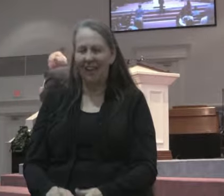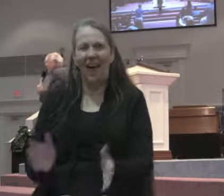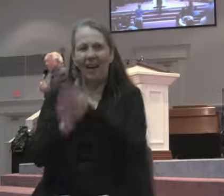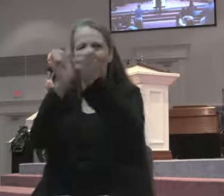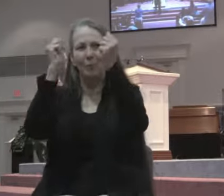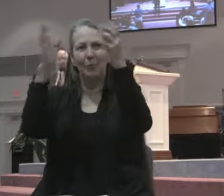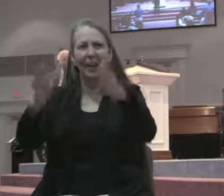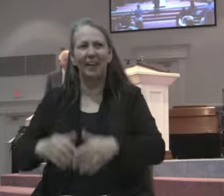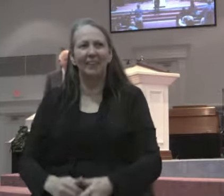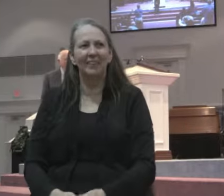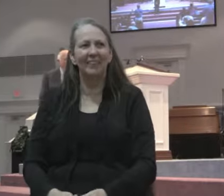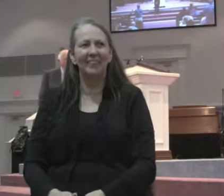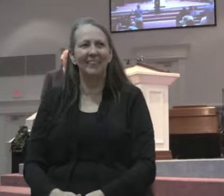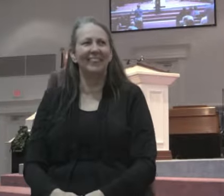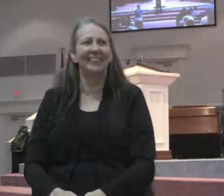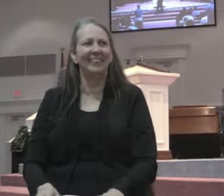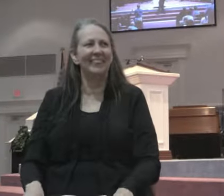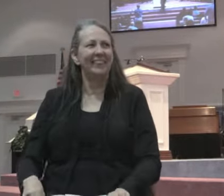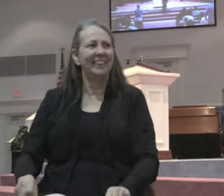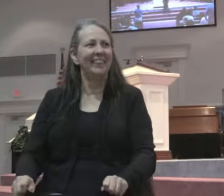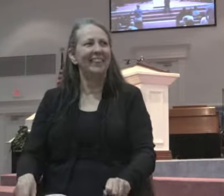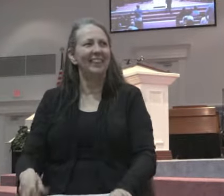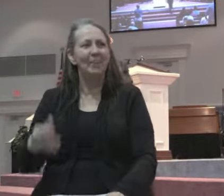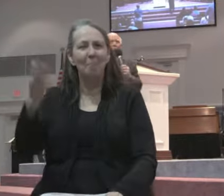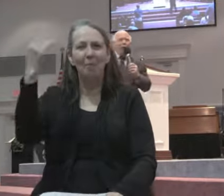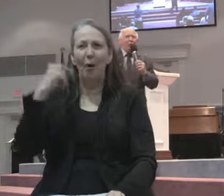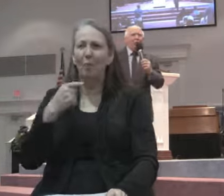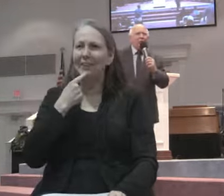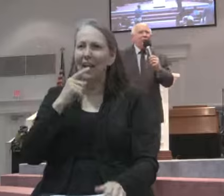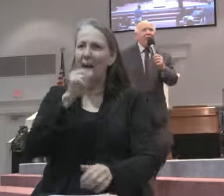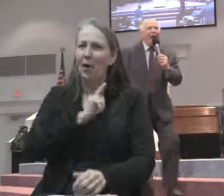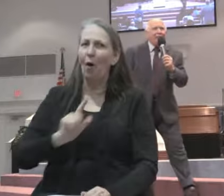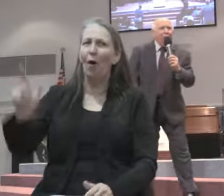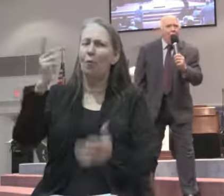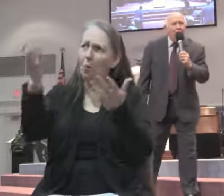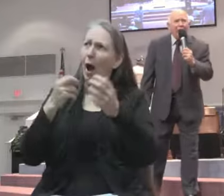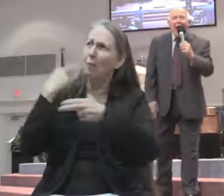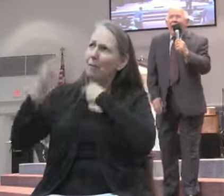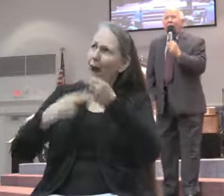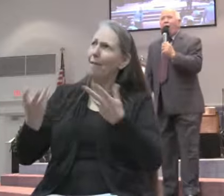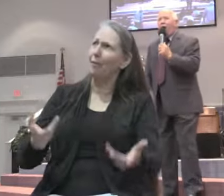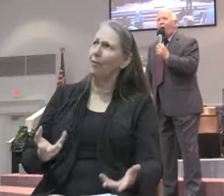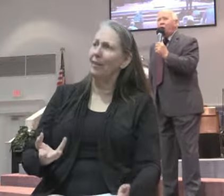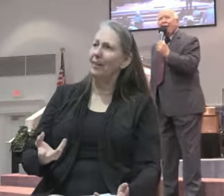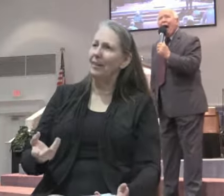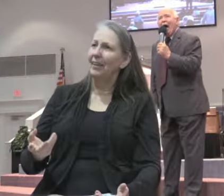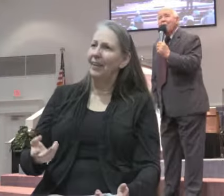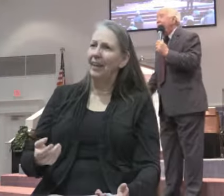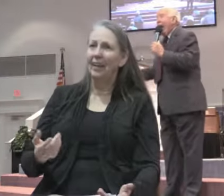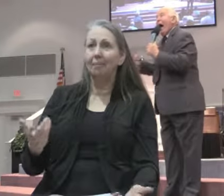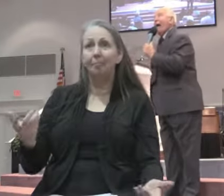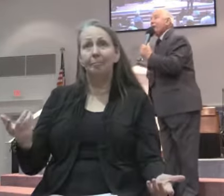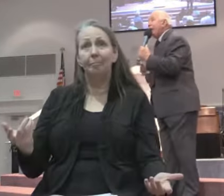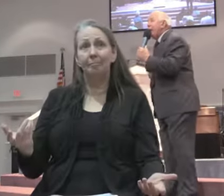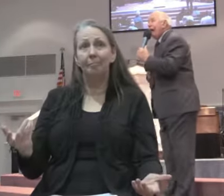Hallelujah. We used to say, "Lord, we want a revival." And the whole